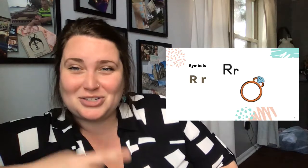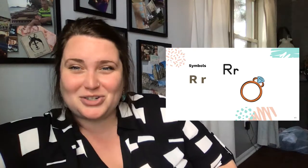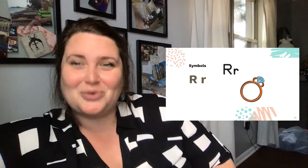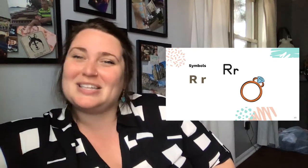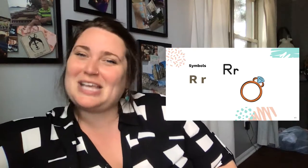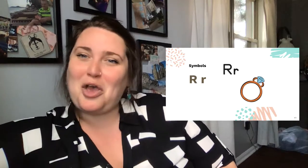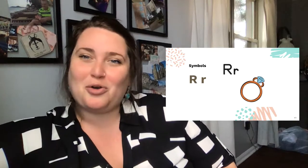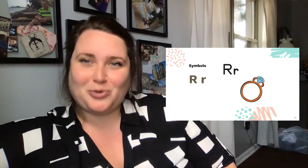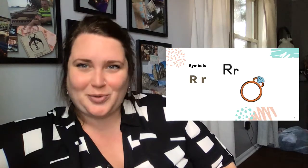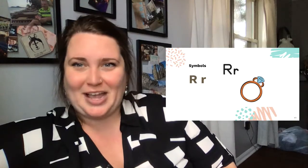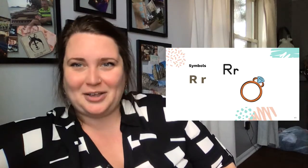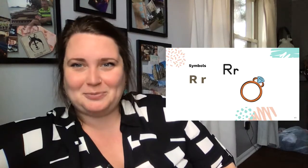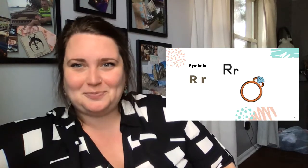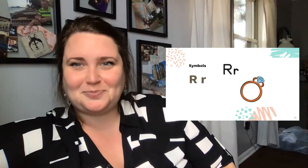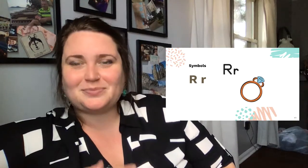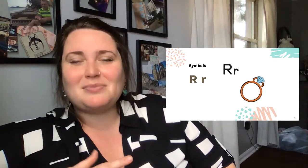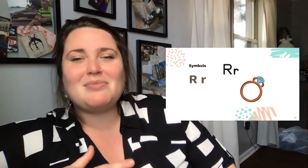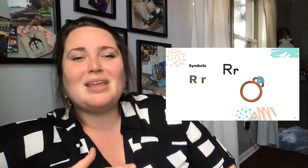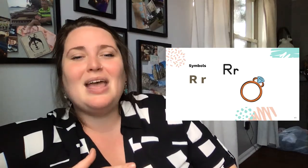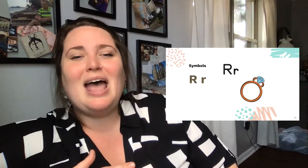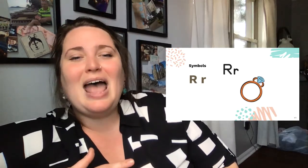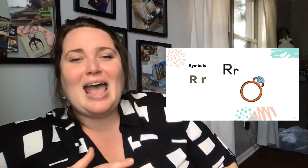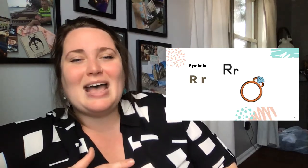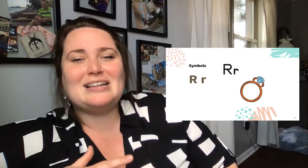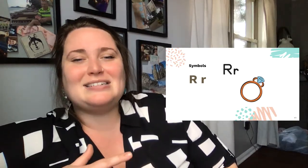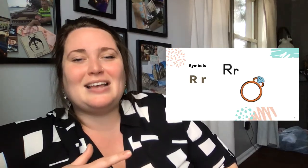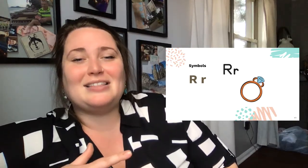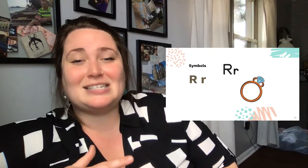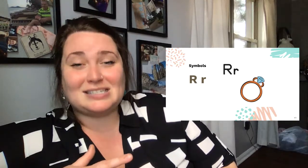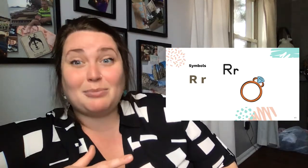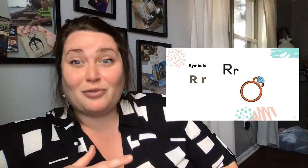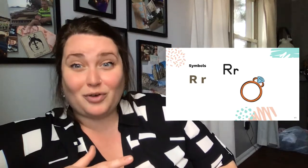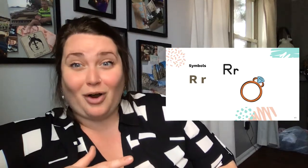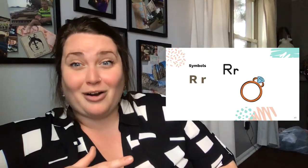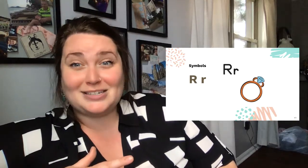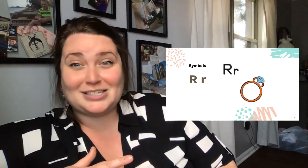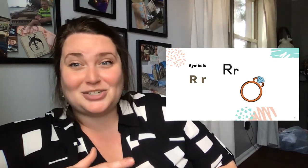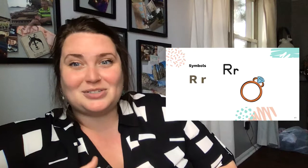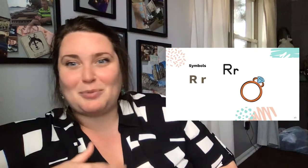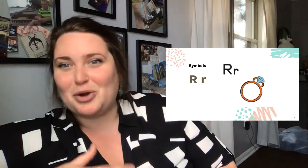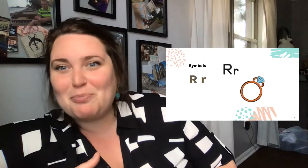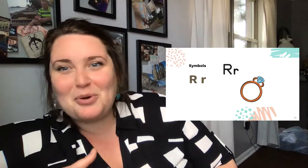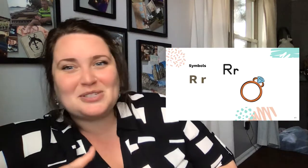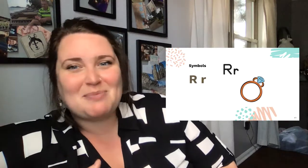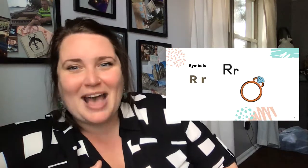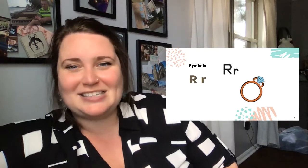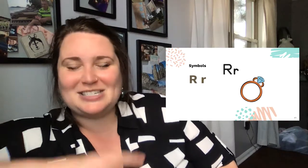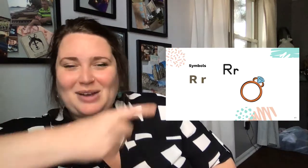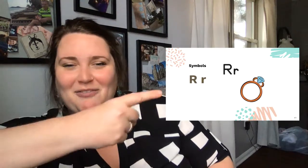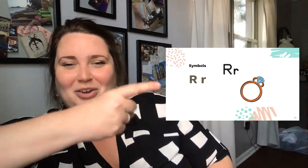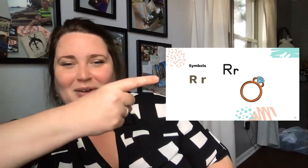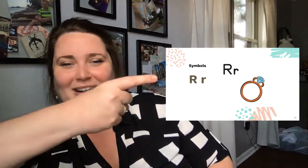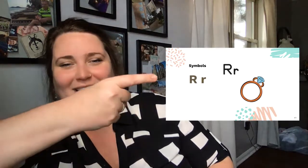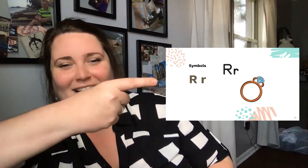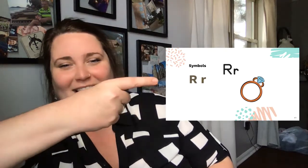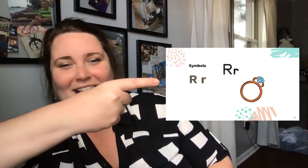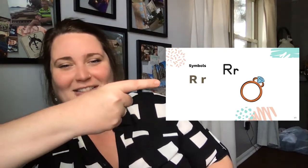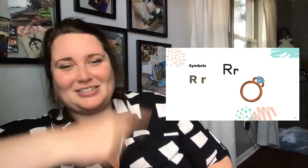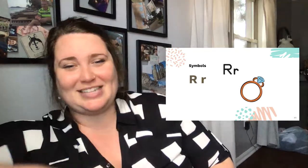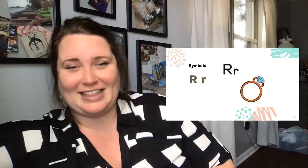you is a ring. And the symbol for R as it shows up in your books, magazines, whatever you're reading, it looks like